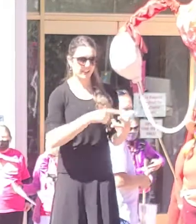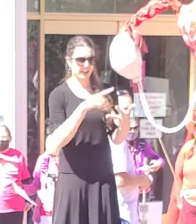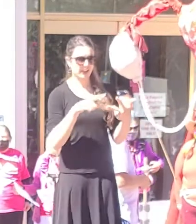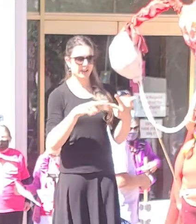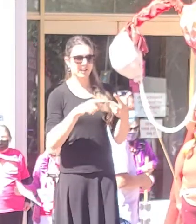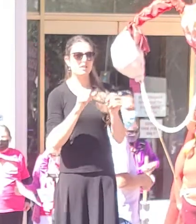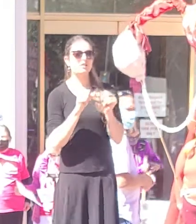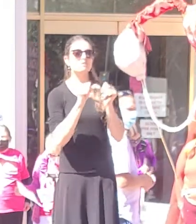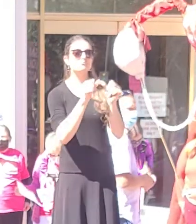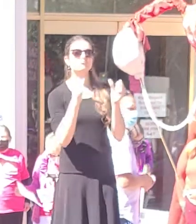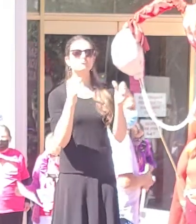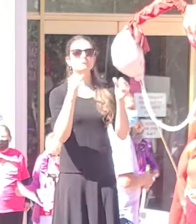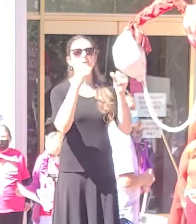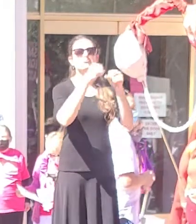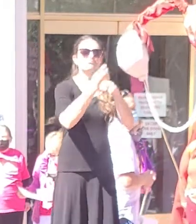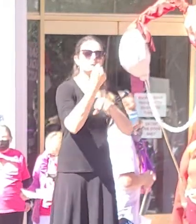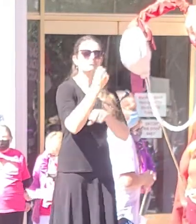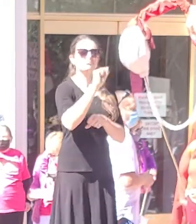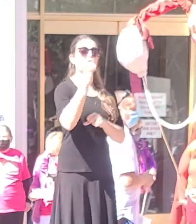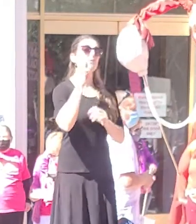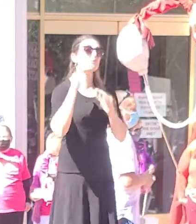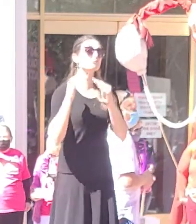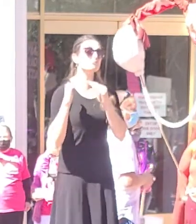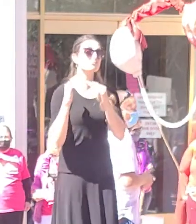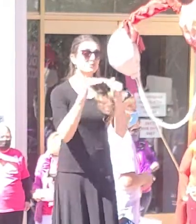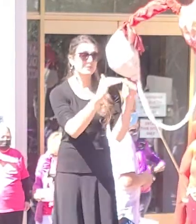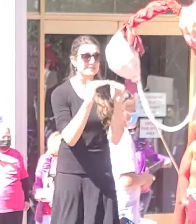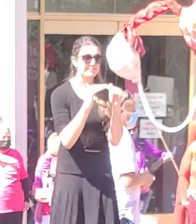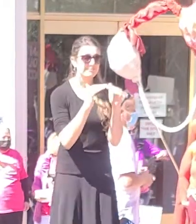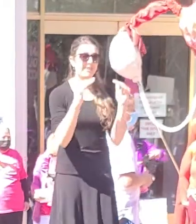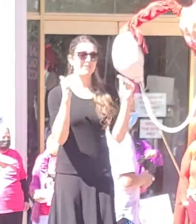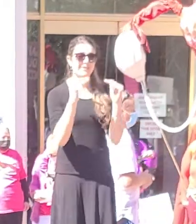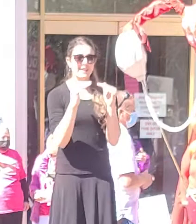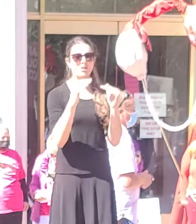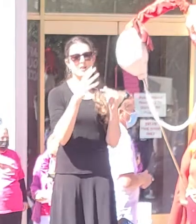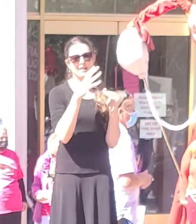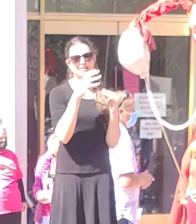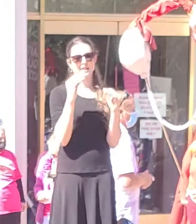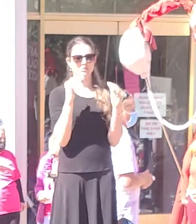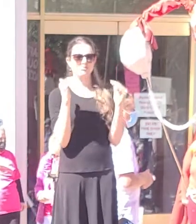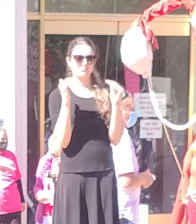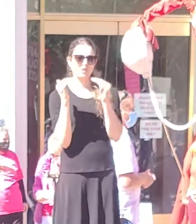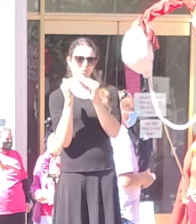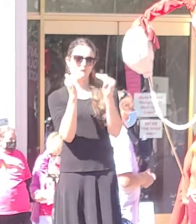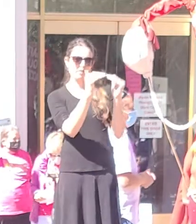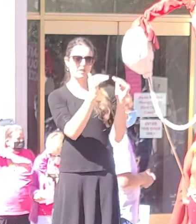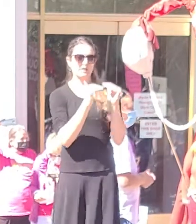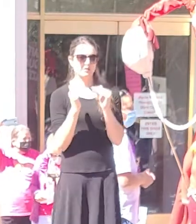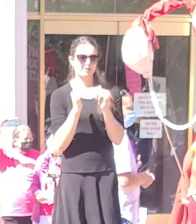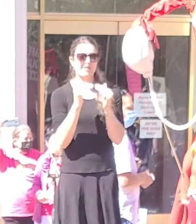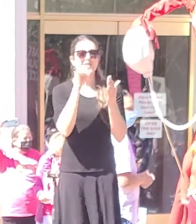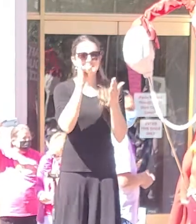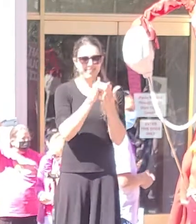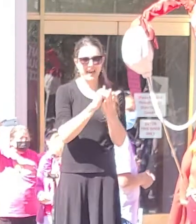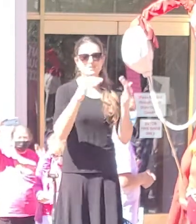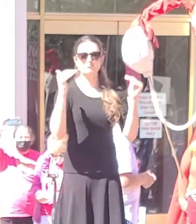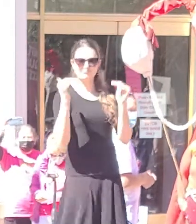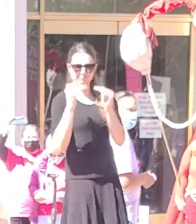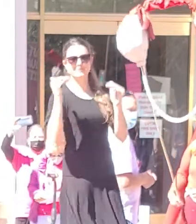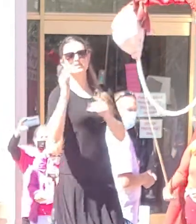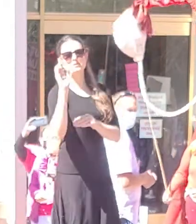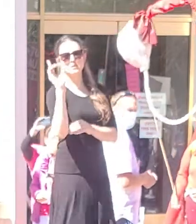for justice, fairness, and equality is in fact democracy in action.